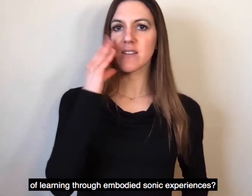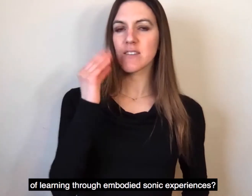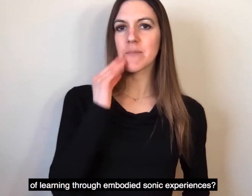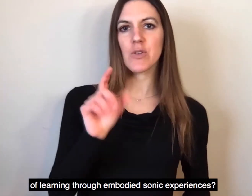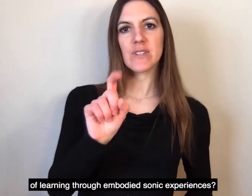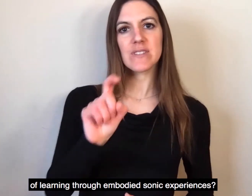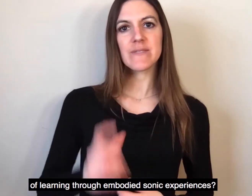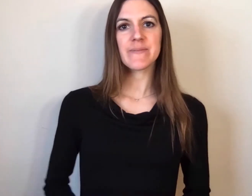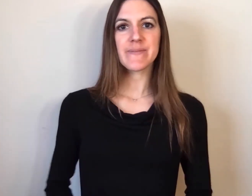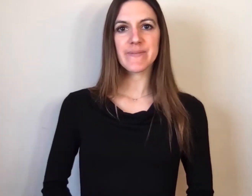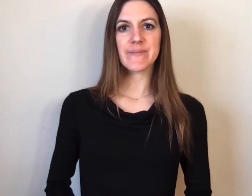experiences?